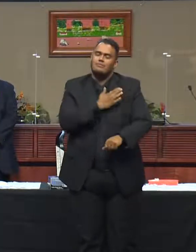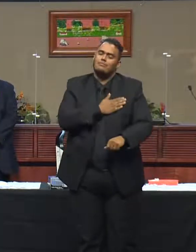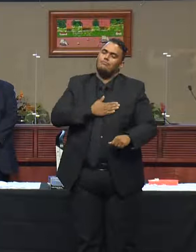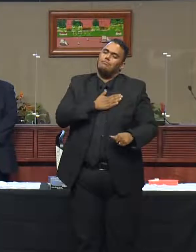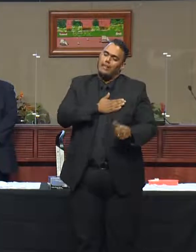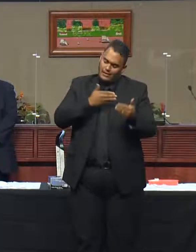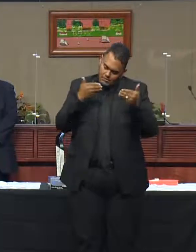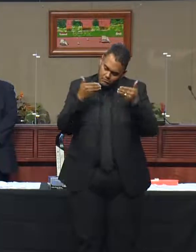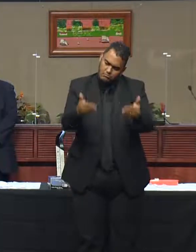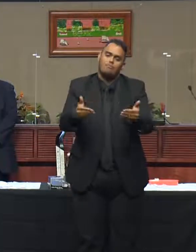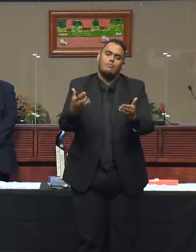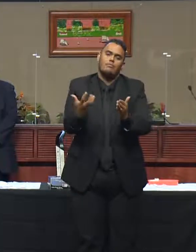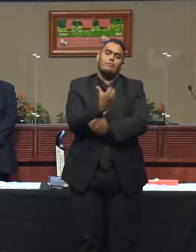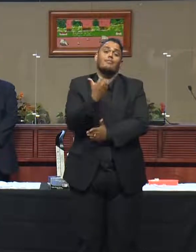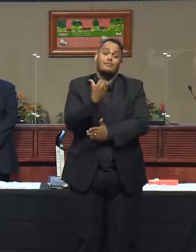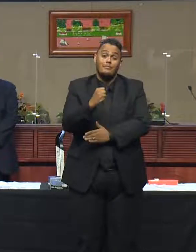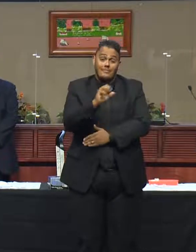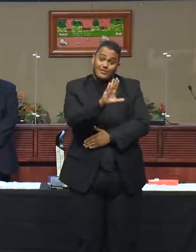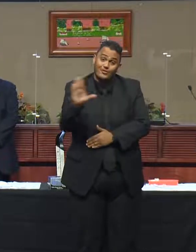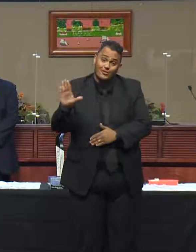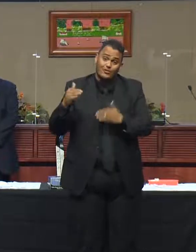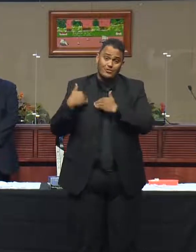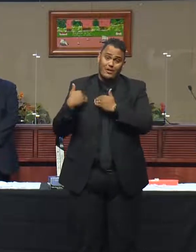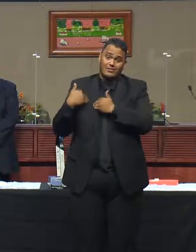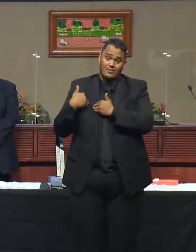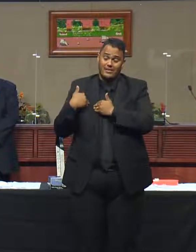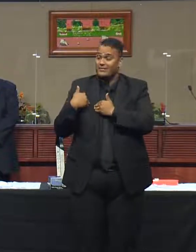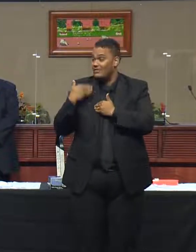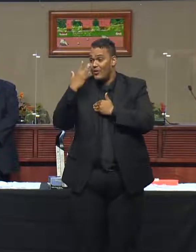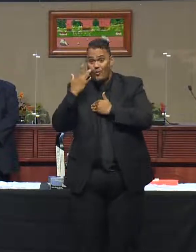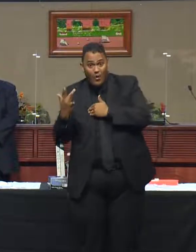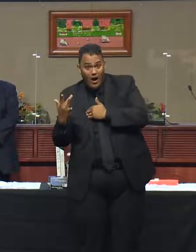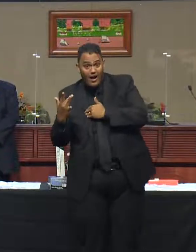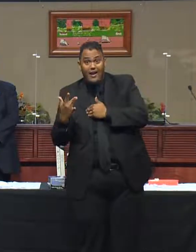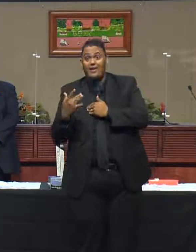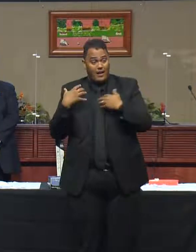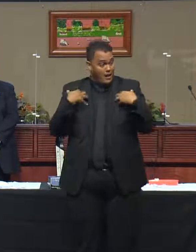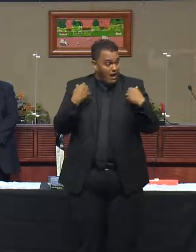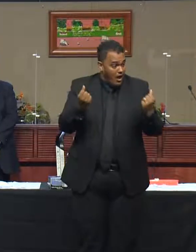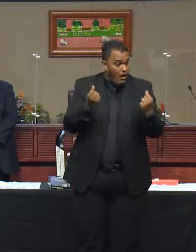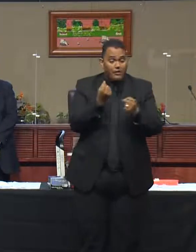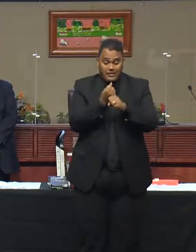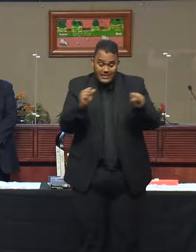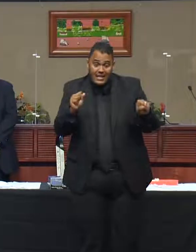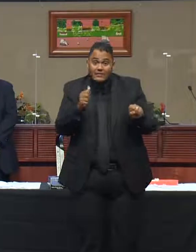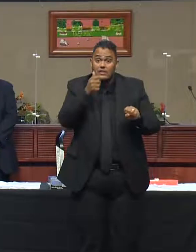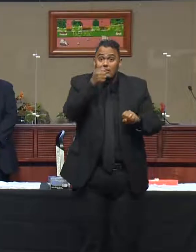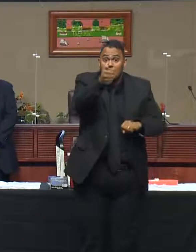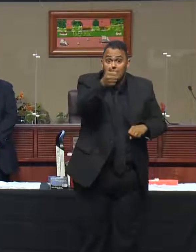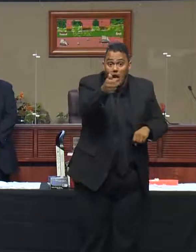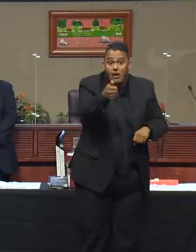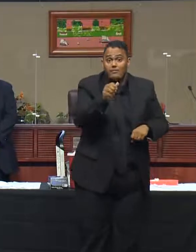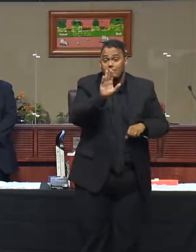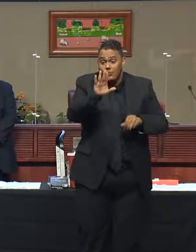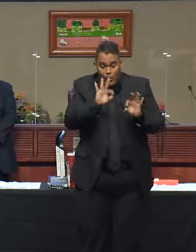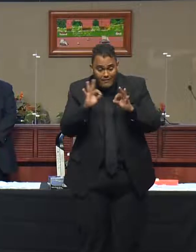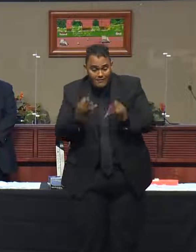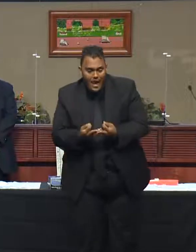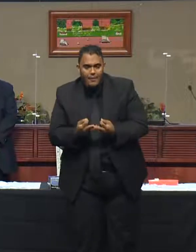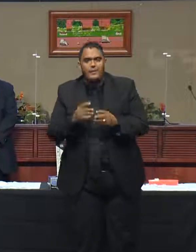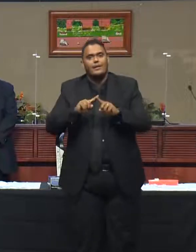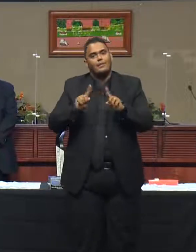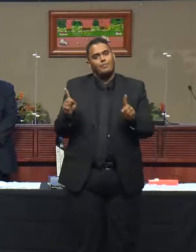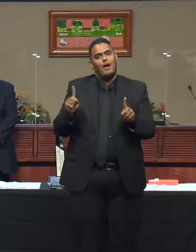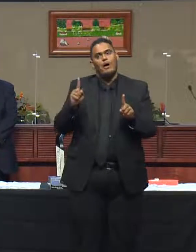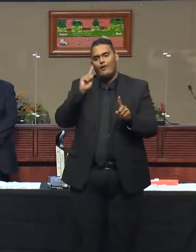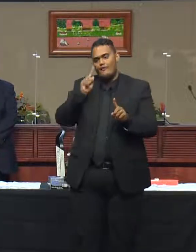you to do that, and not just for your own health and safety and the safety of your family, but it's the economically right thing to